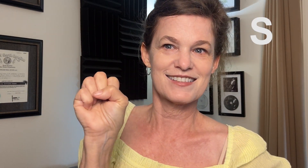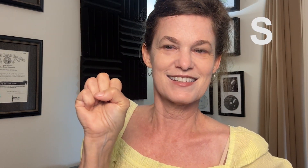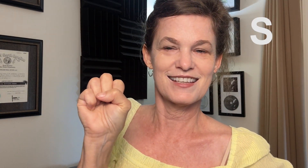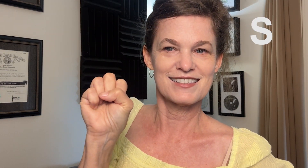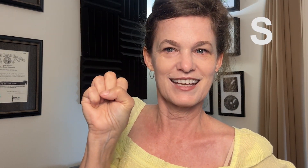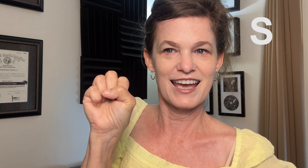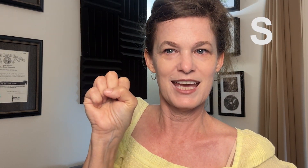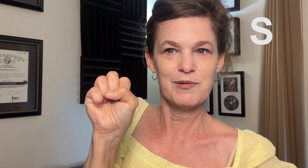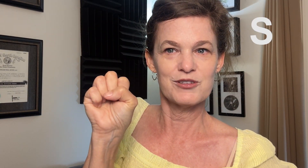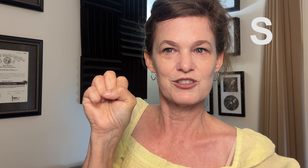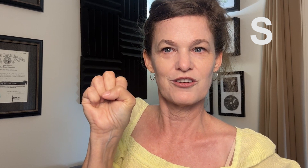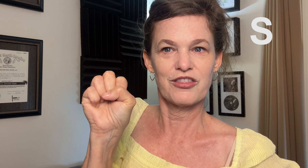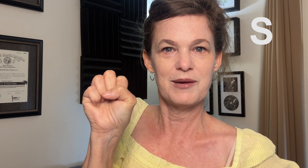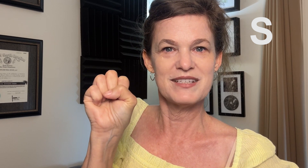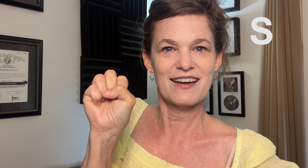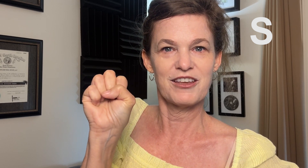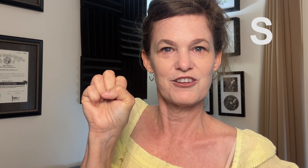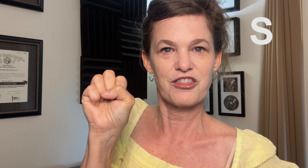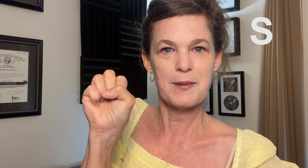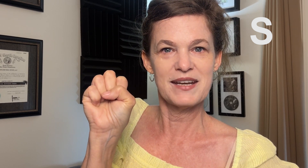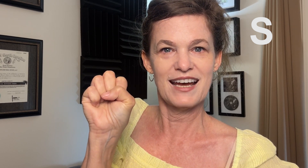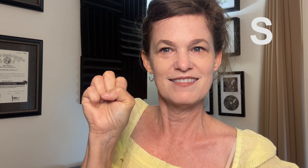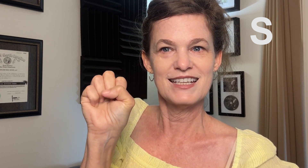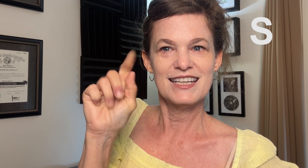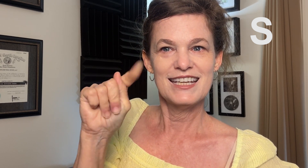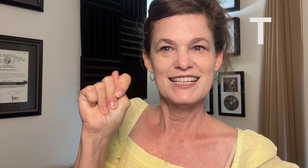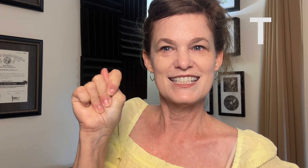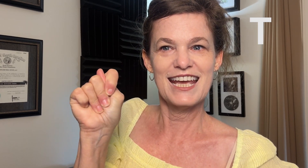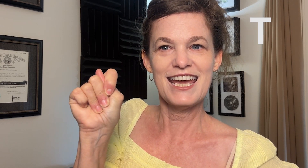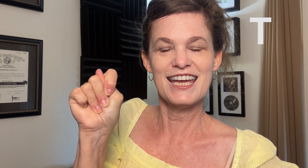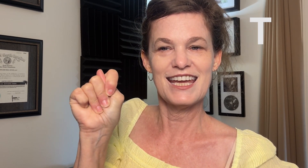S, it's like an A but with your thumb down. T,